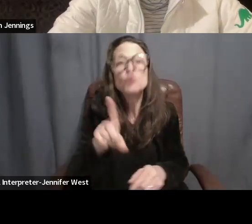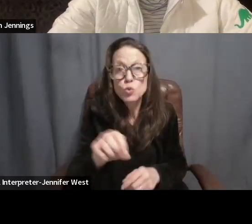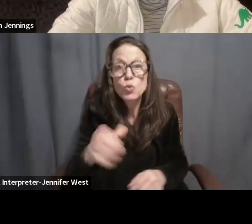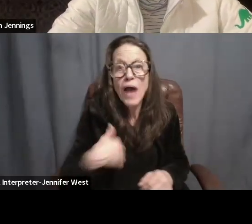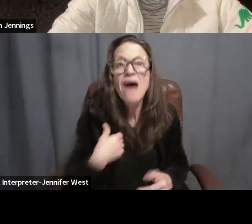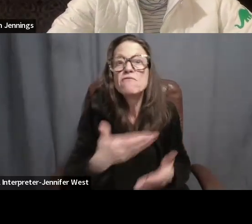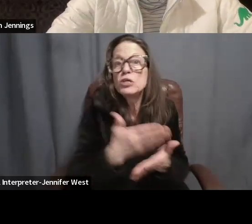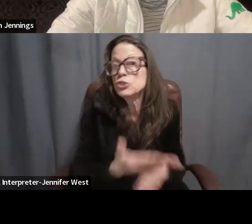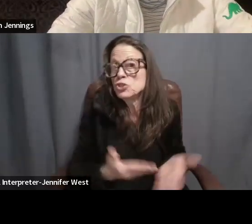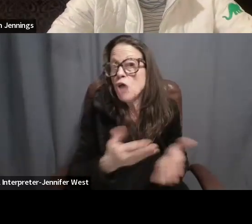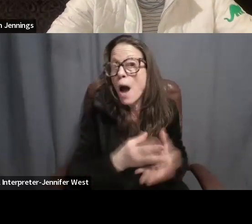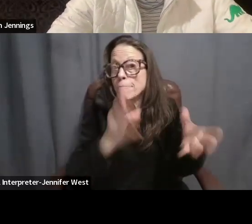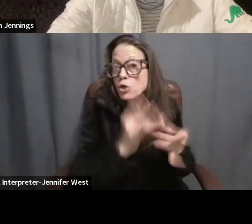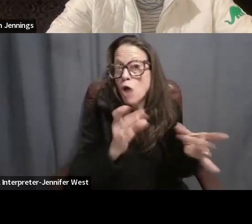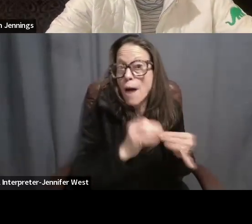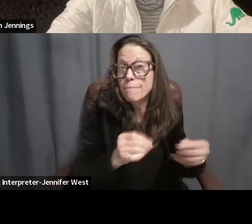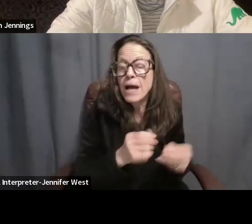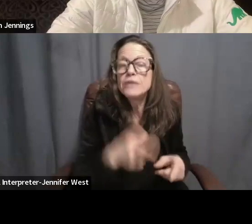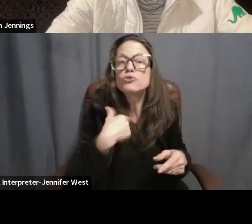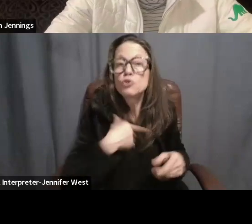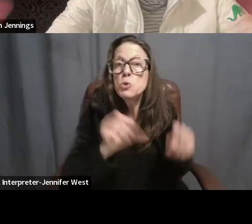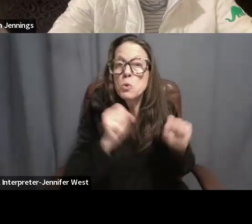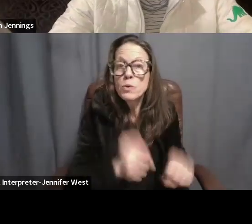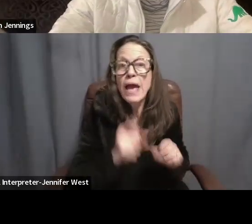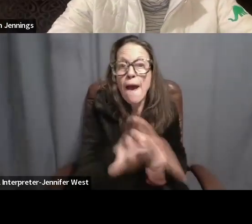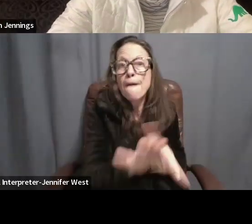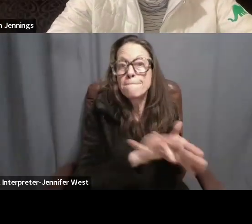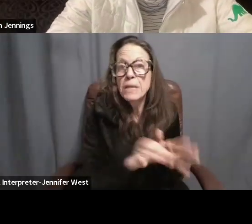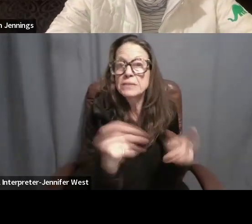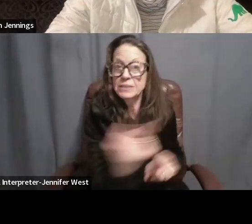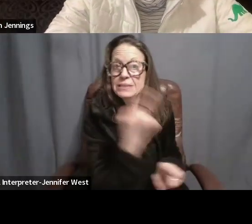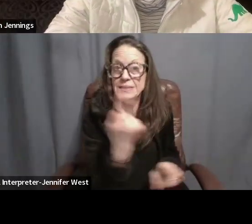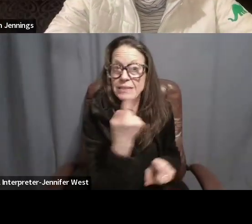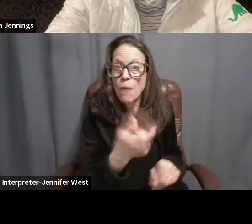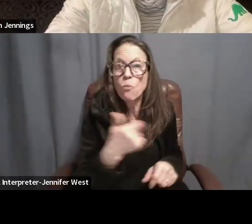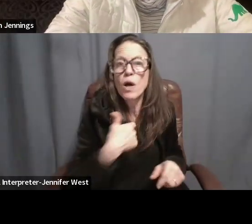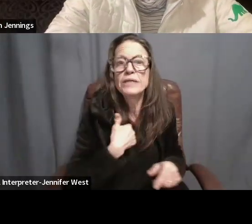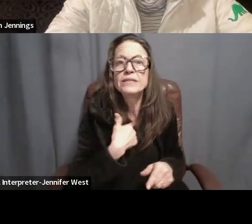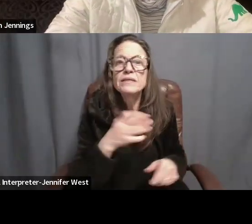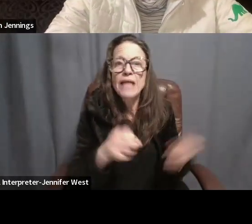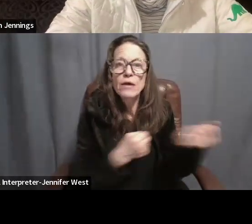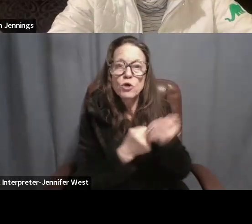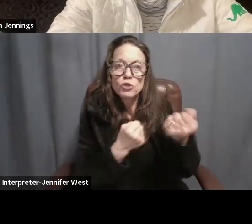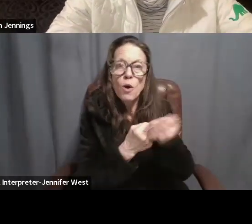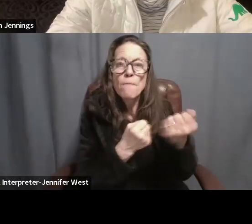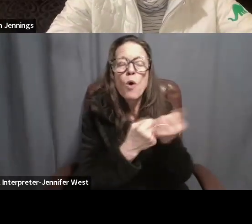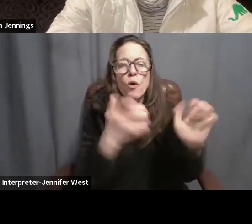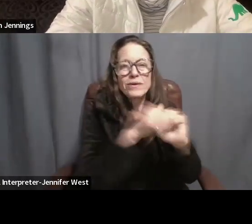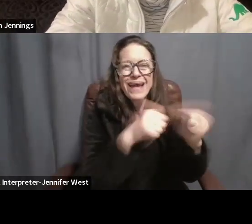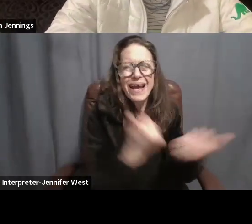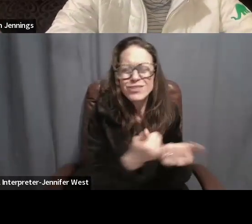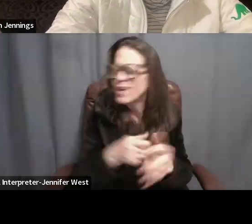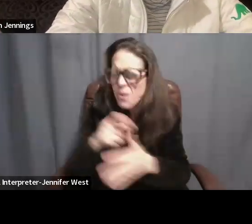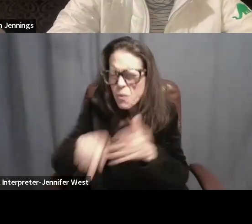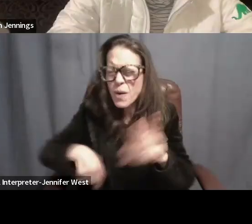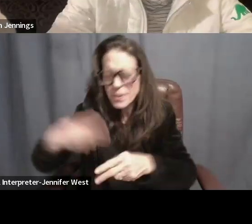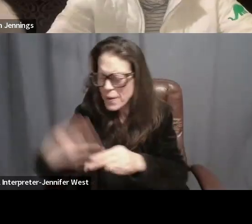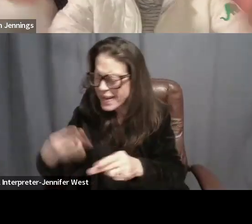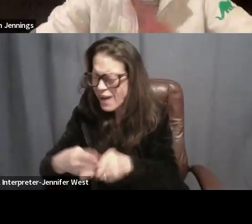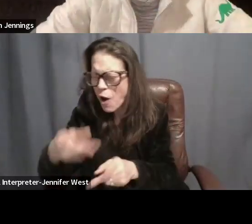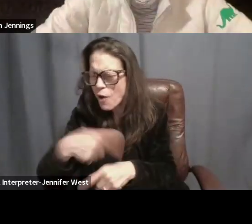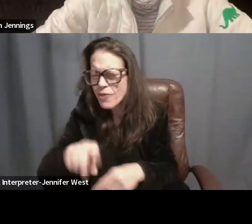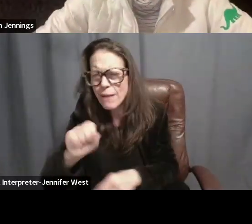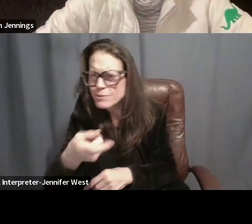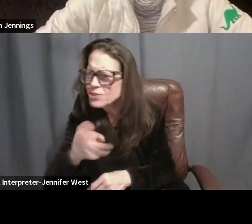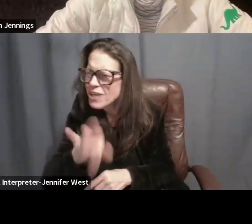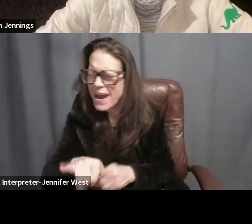who that CCS is and what do we call them? Agencies, Sherry? What do we call, I guess, yeah. yeah. I